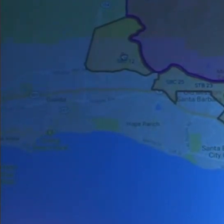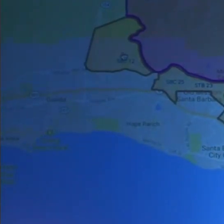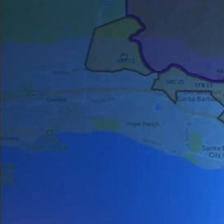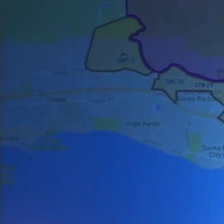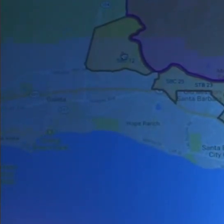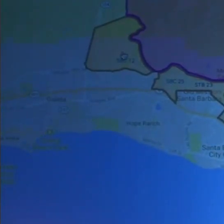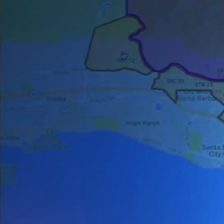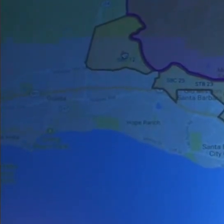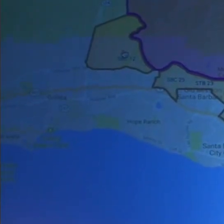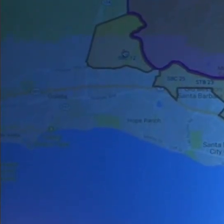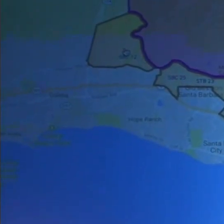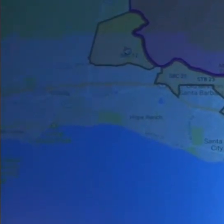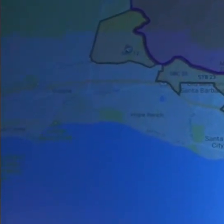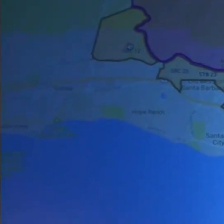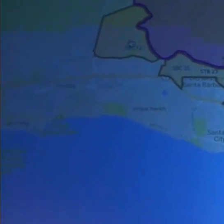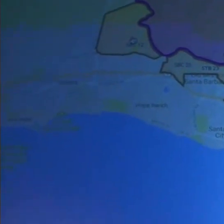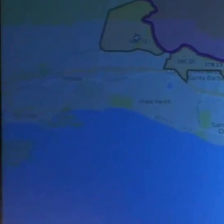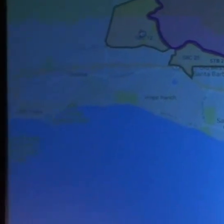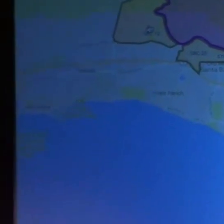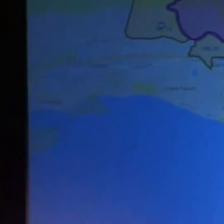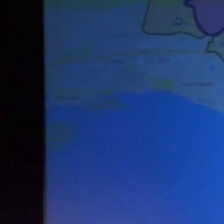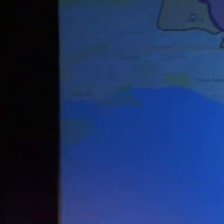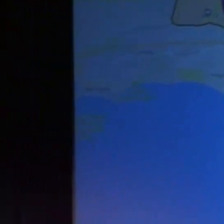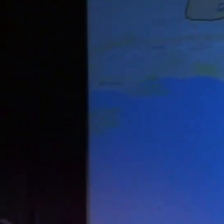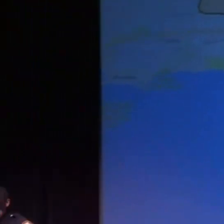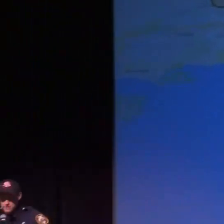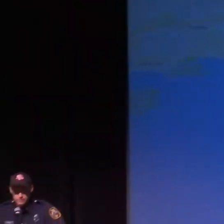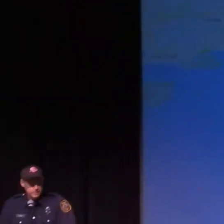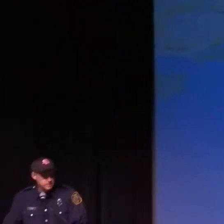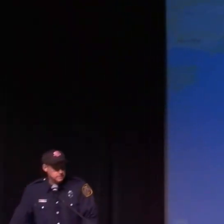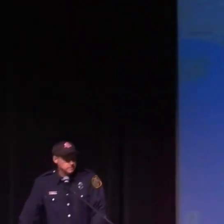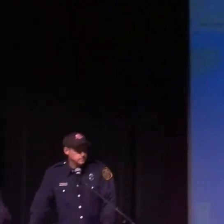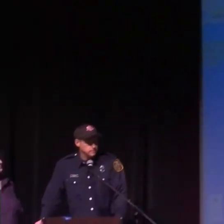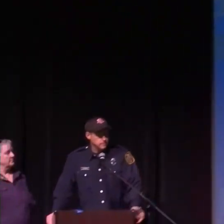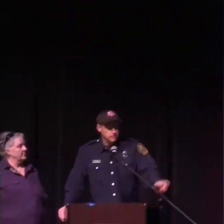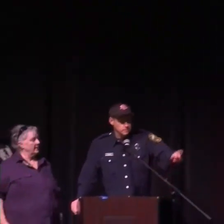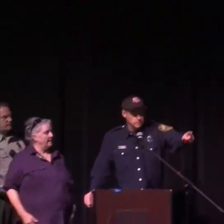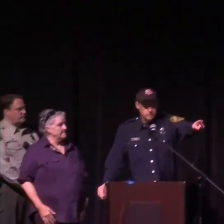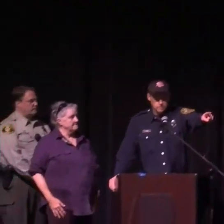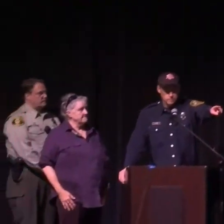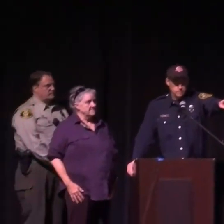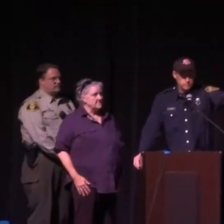Let's move over to this section. We'll take a couple questions, and then we'll move into our face-to-face.